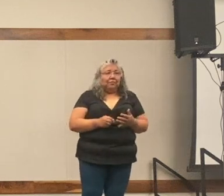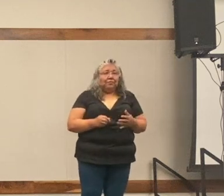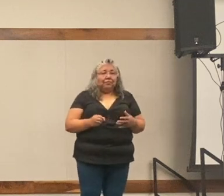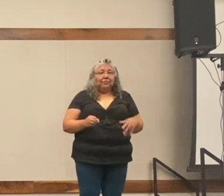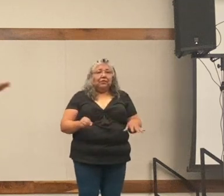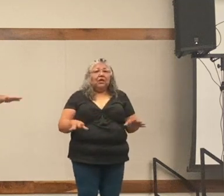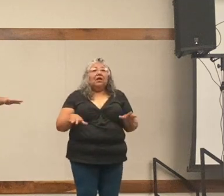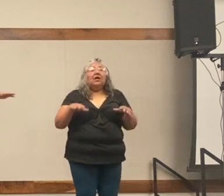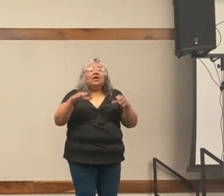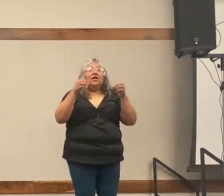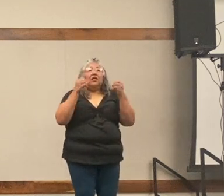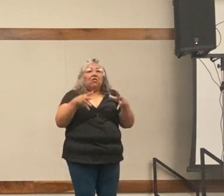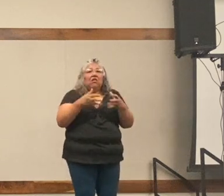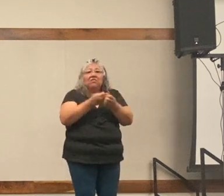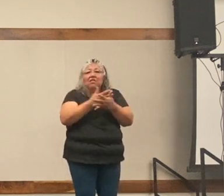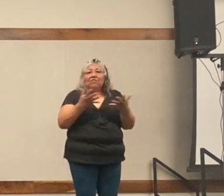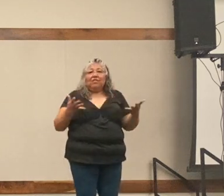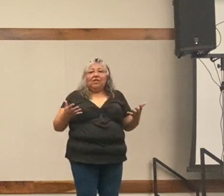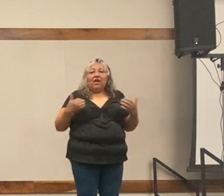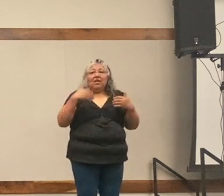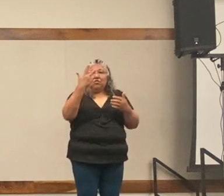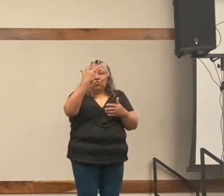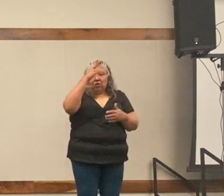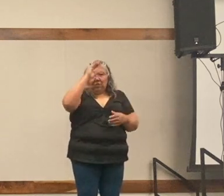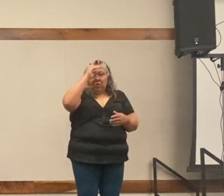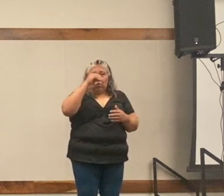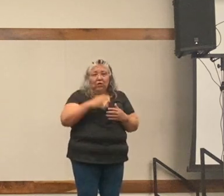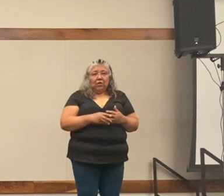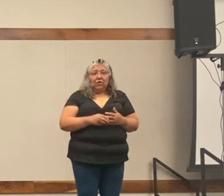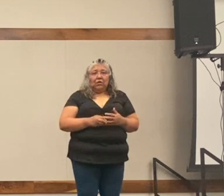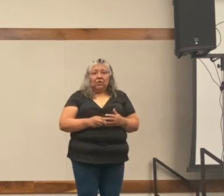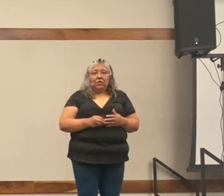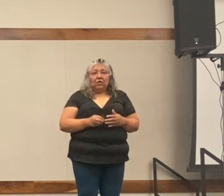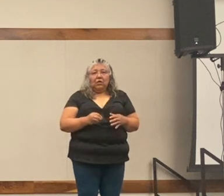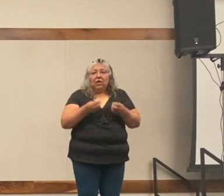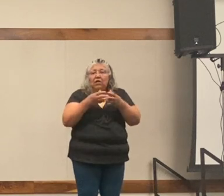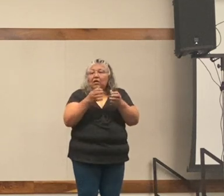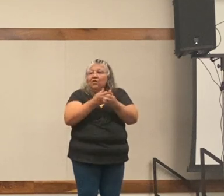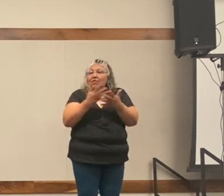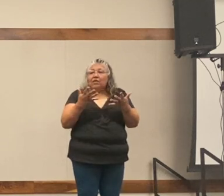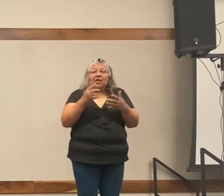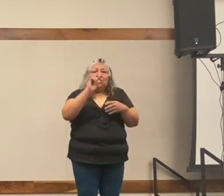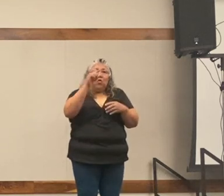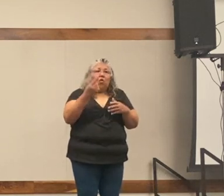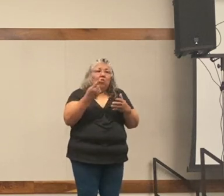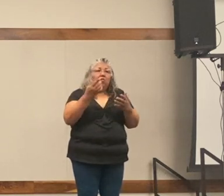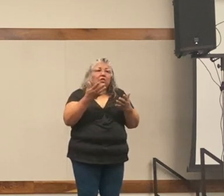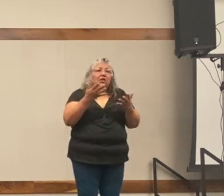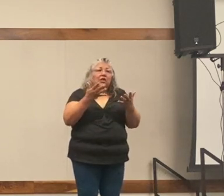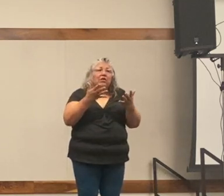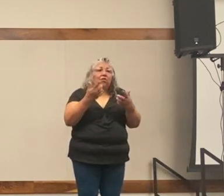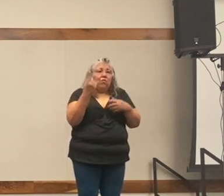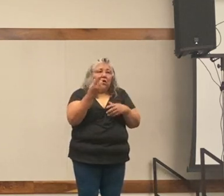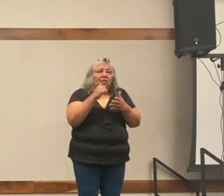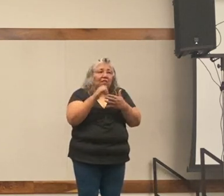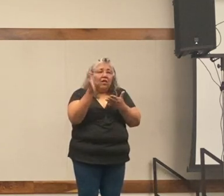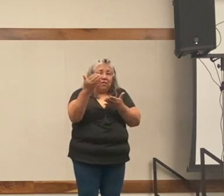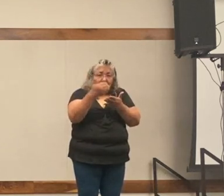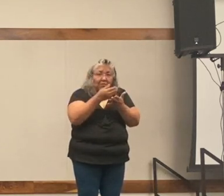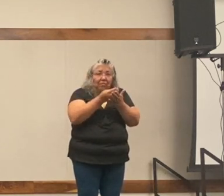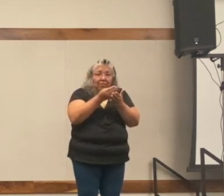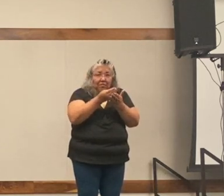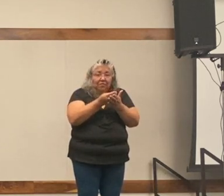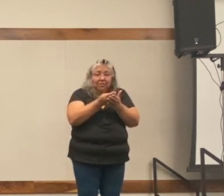He lost everything, right? He's got three boys, and he lost everything. He's the only provider of his family. And so